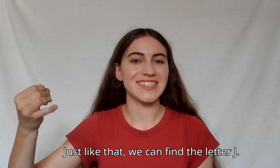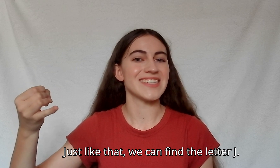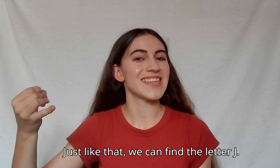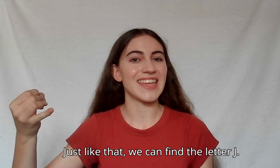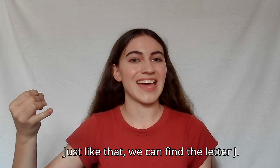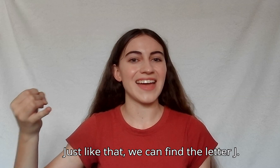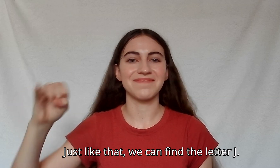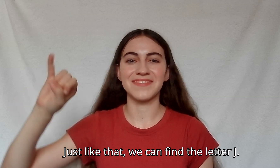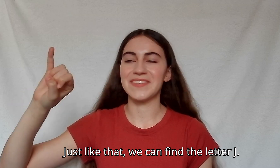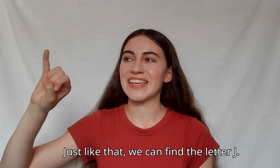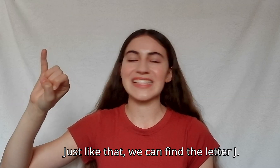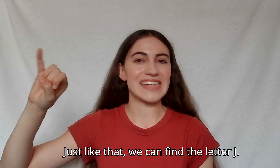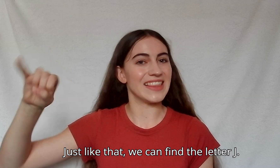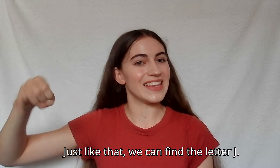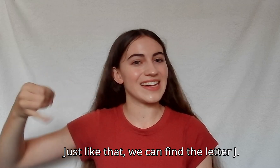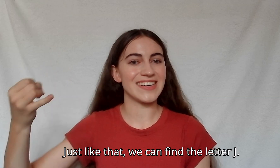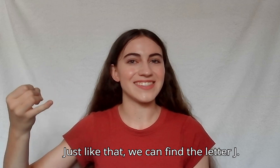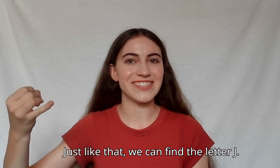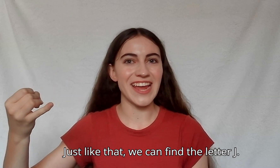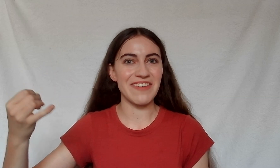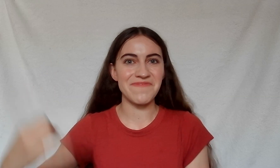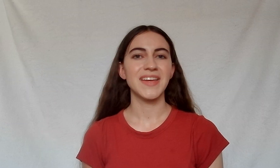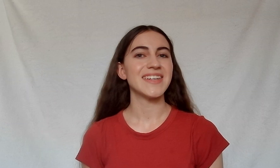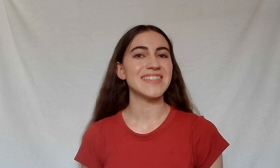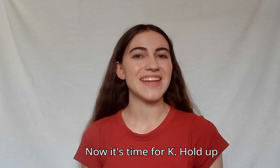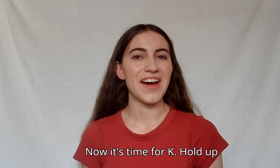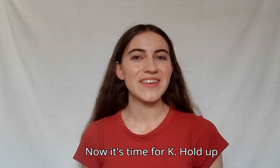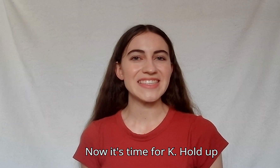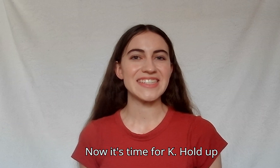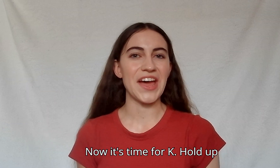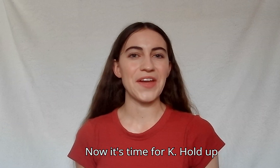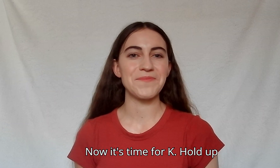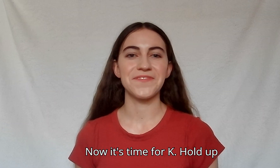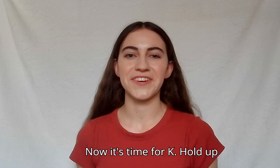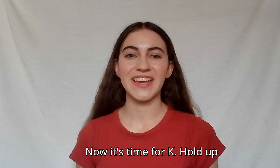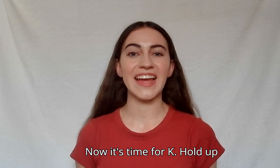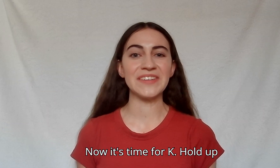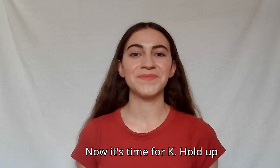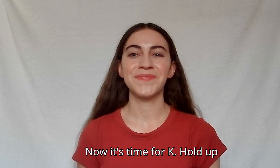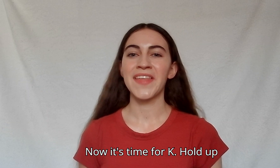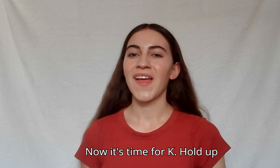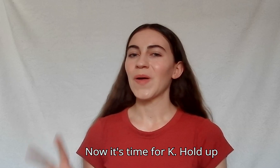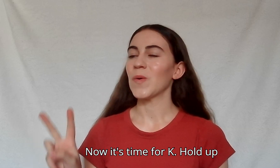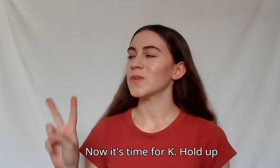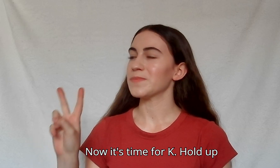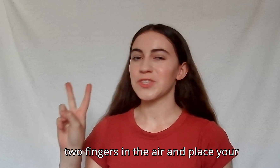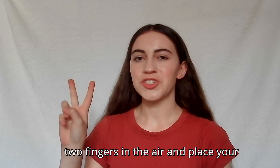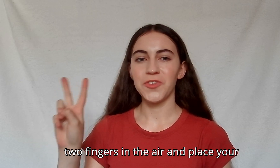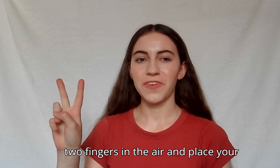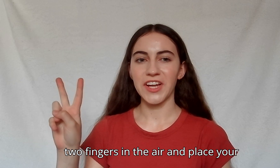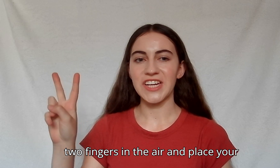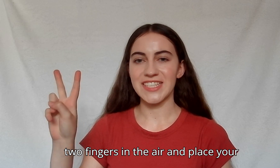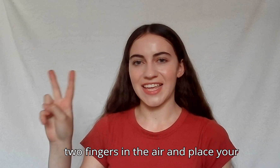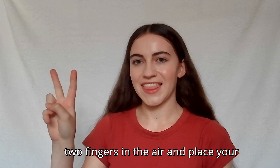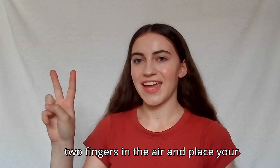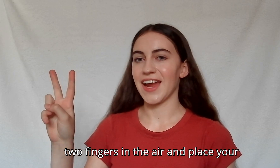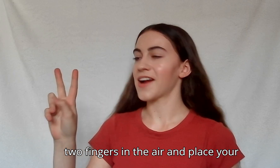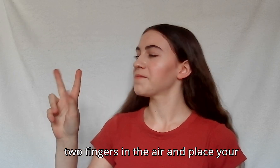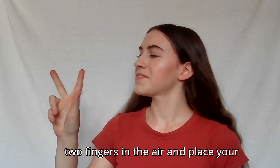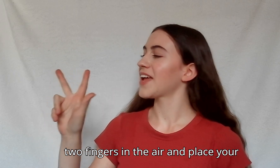Just like that, we can sign the letter J. Now it's time for K. Hold up 2 fingers in the air